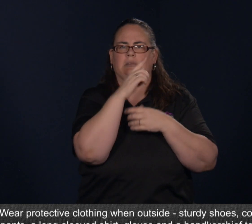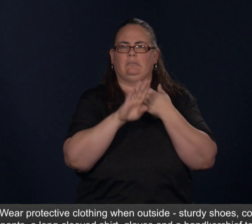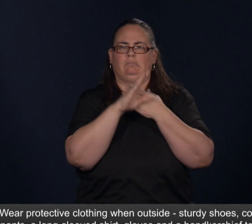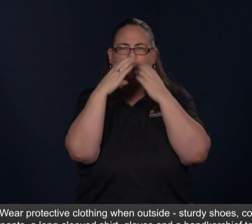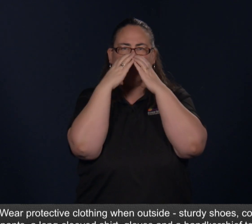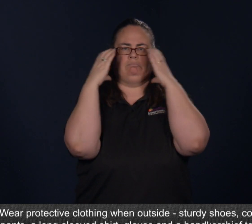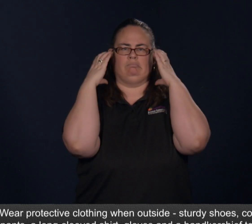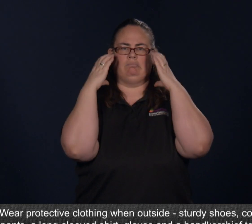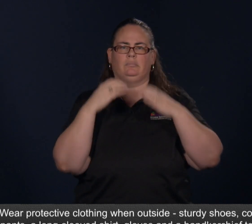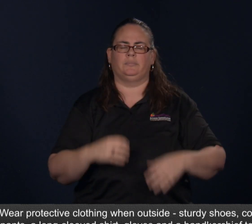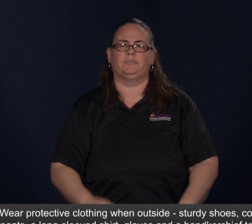face.